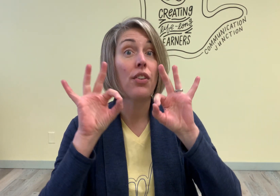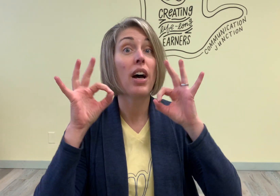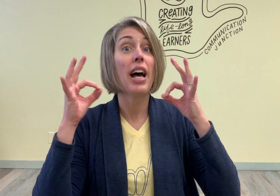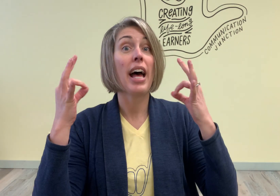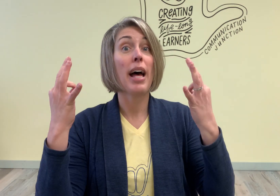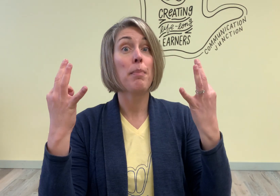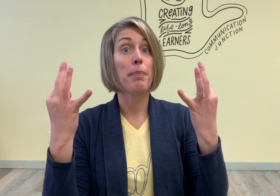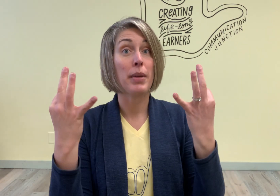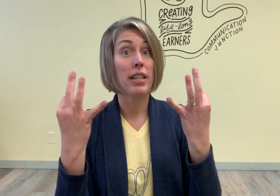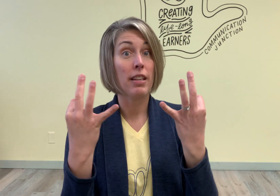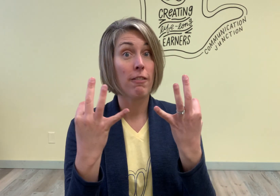a happy